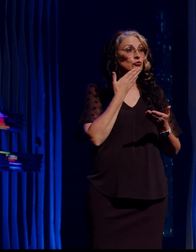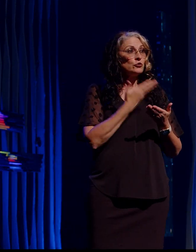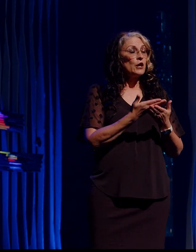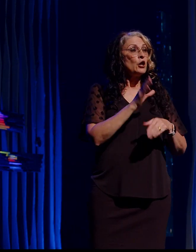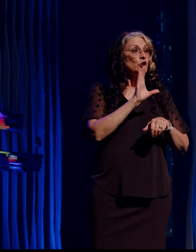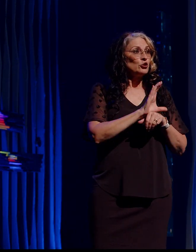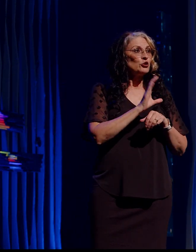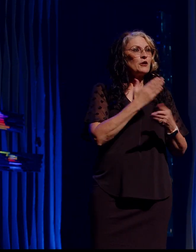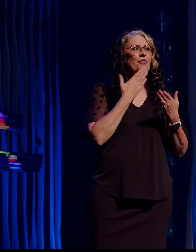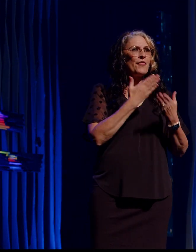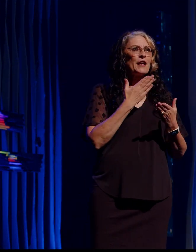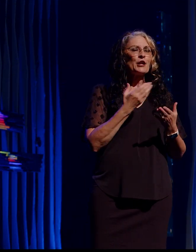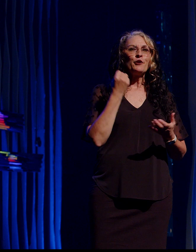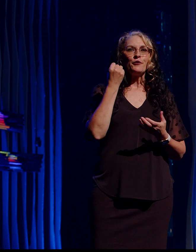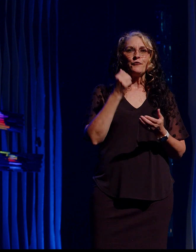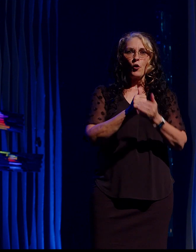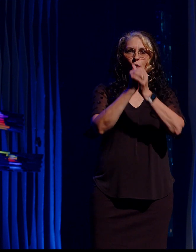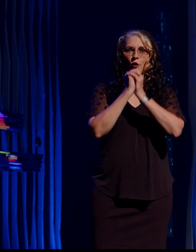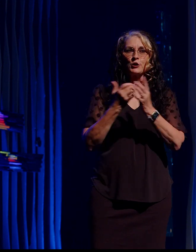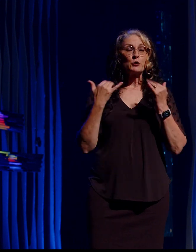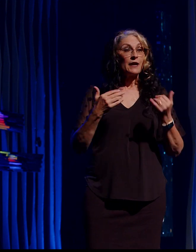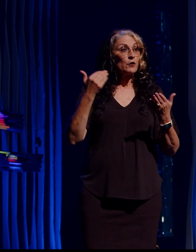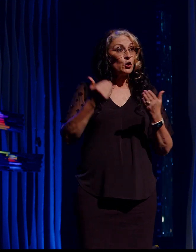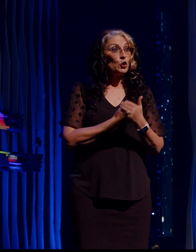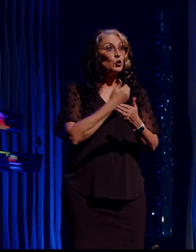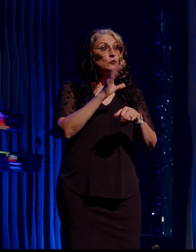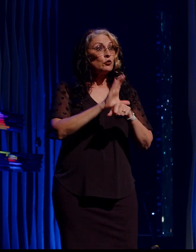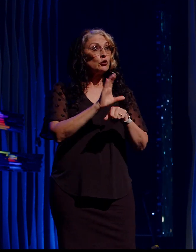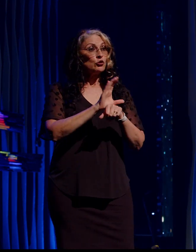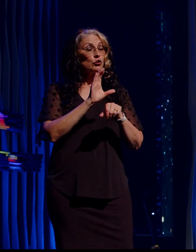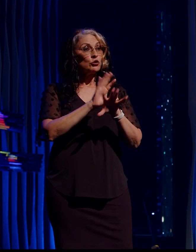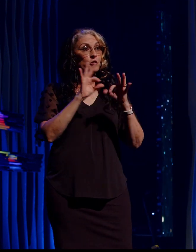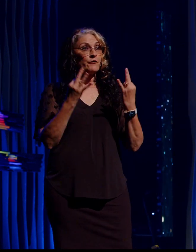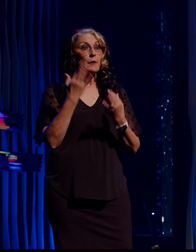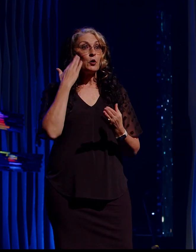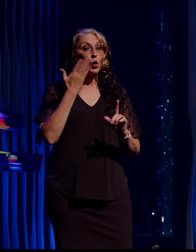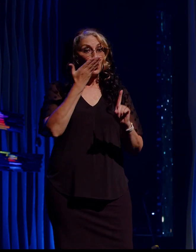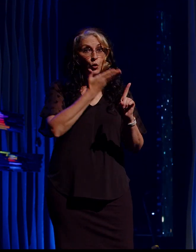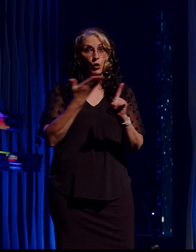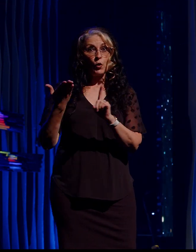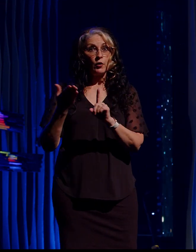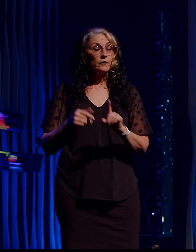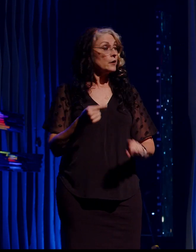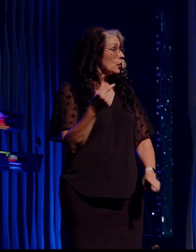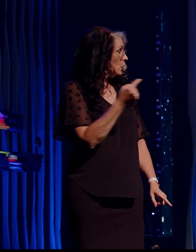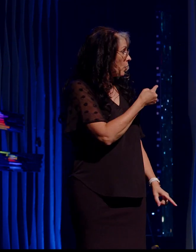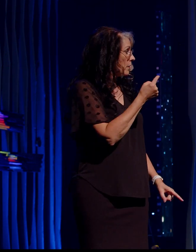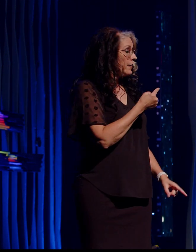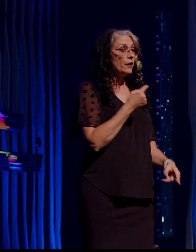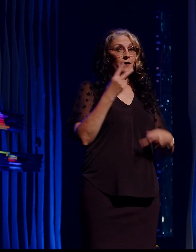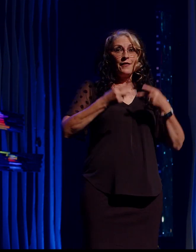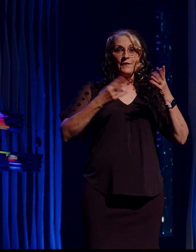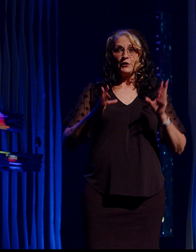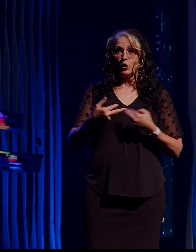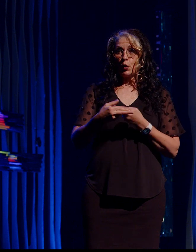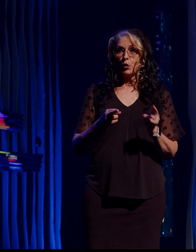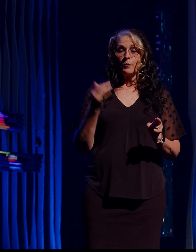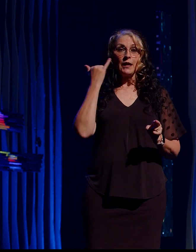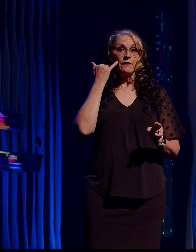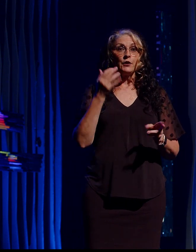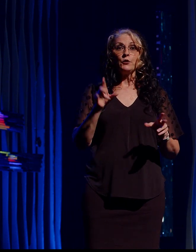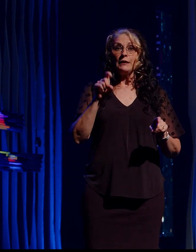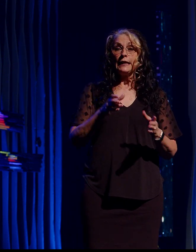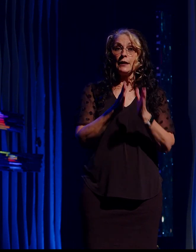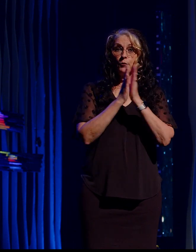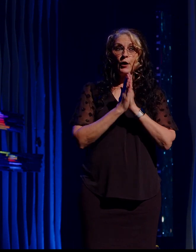Your voices and worshiping with us today. If you're new to the Grow family, we'd love to get to know some more about you. You could go to your right at Guest Central. If you'd like prayer